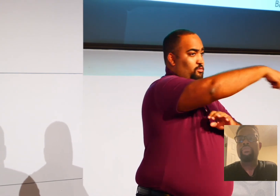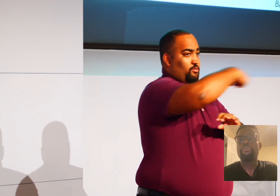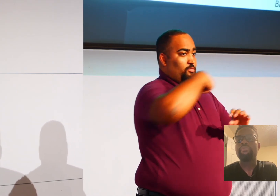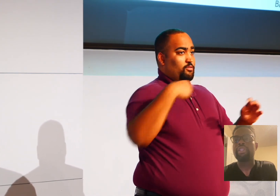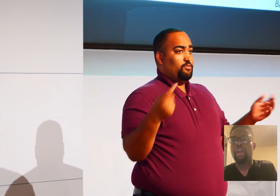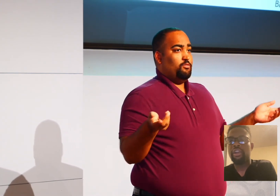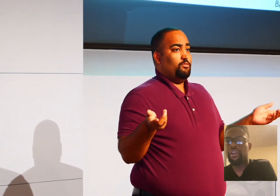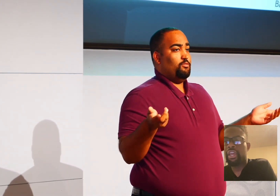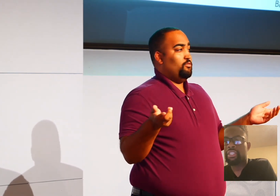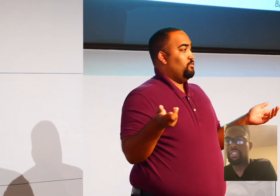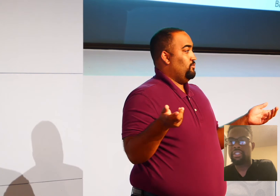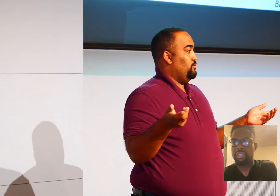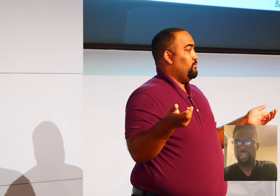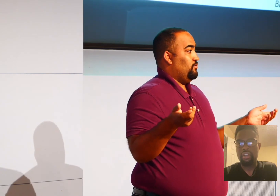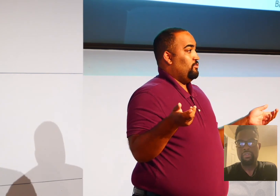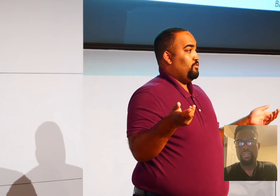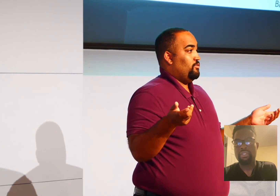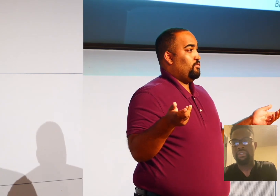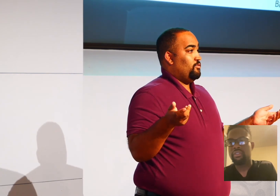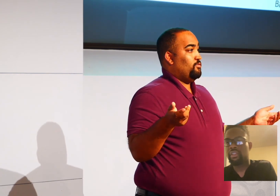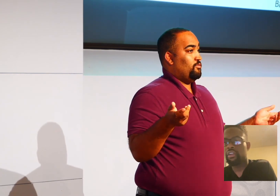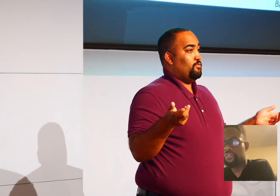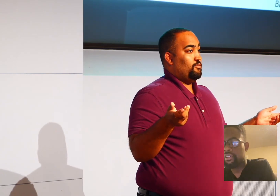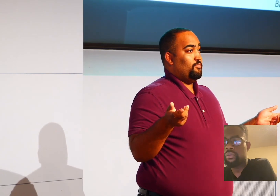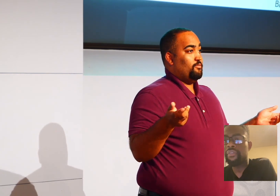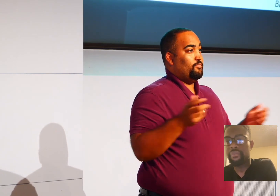but they aren't granted access to see their other ones that are further away from them.